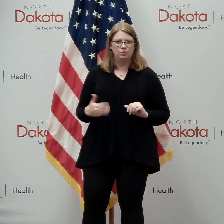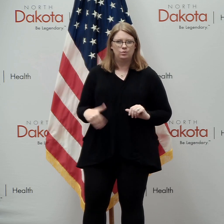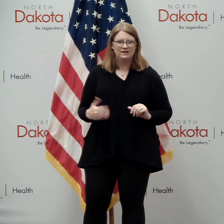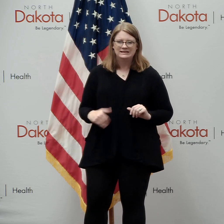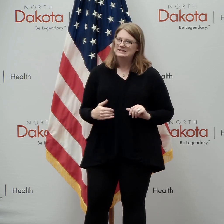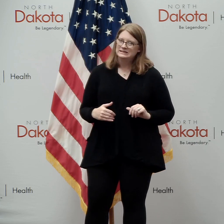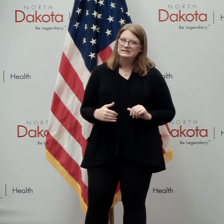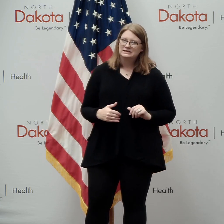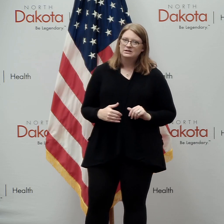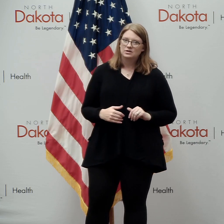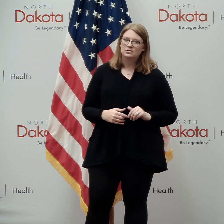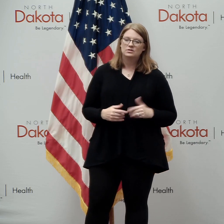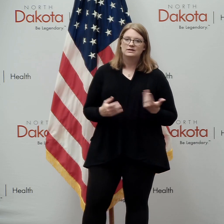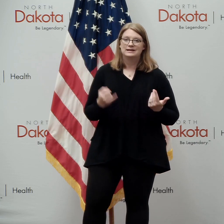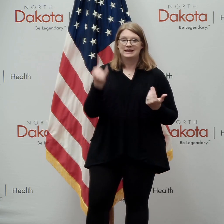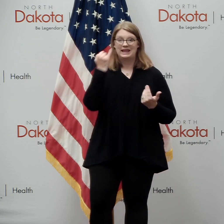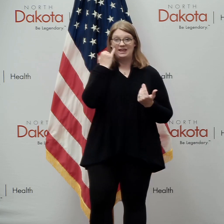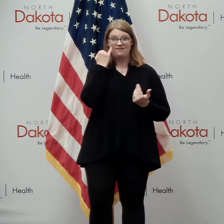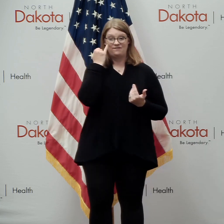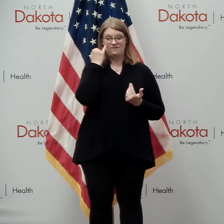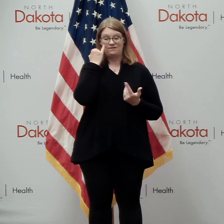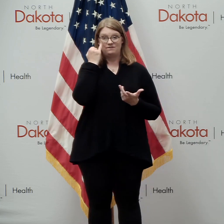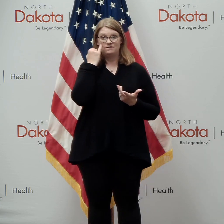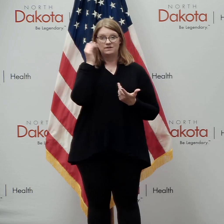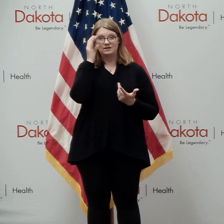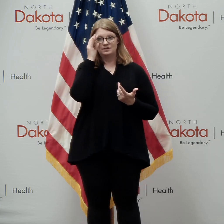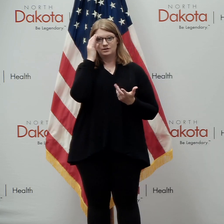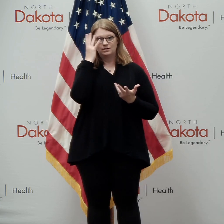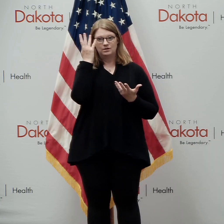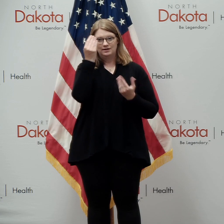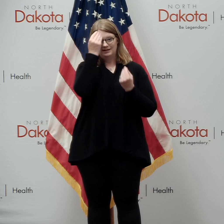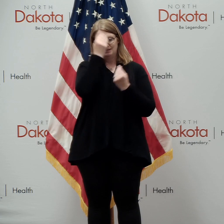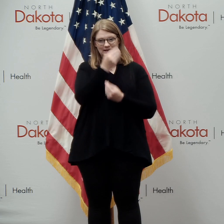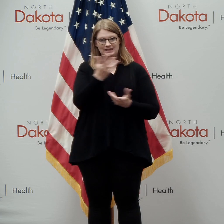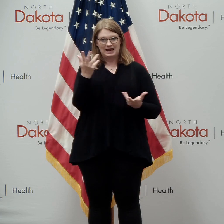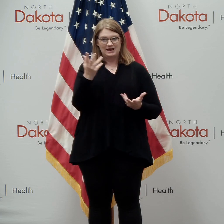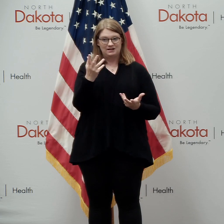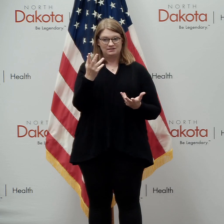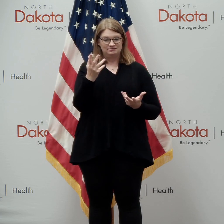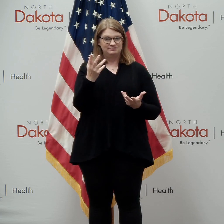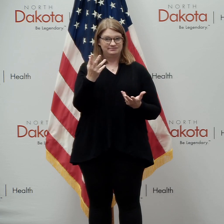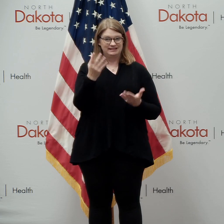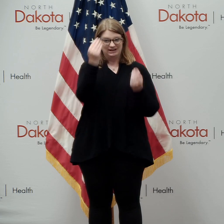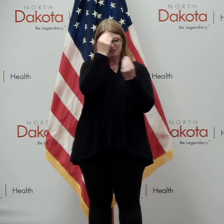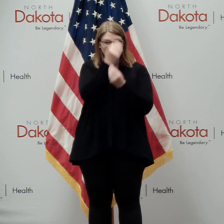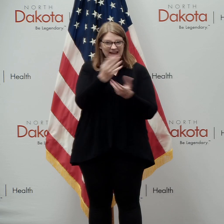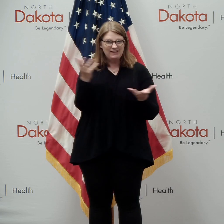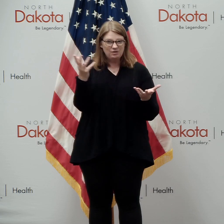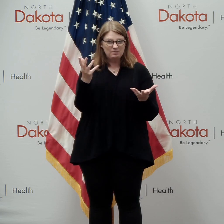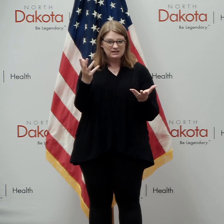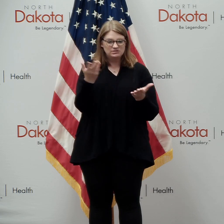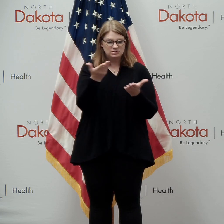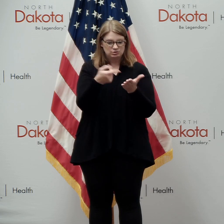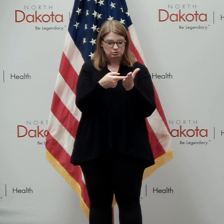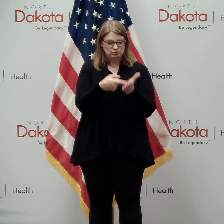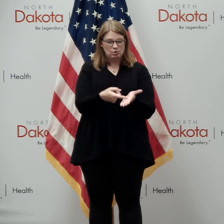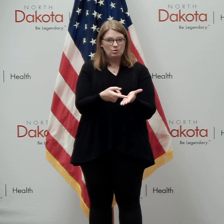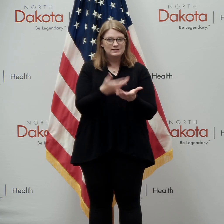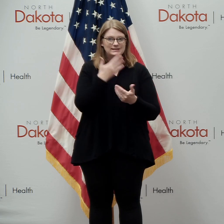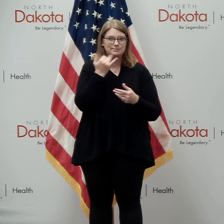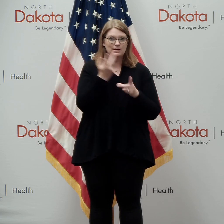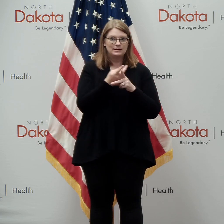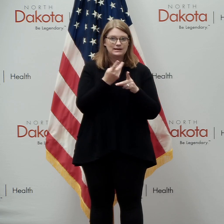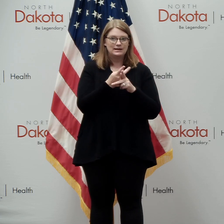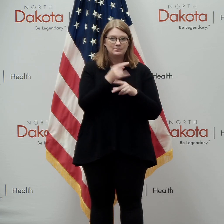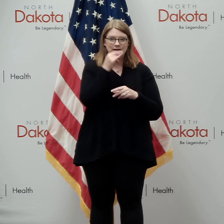a big ask. And again, if the data is, as the White House is starting to show, if the data shows that it's better to keep kids